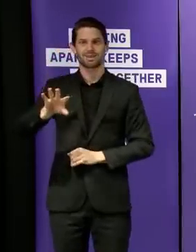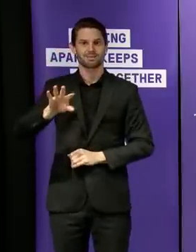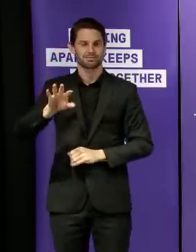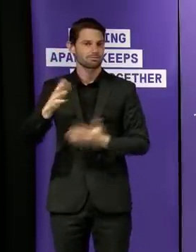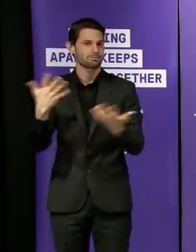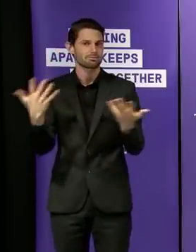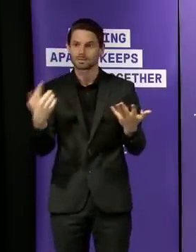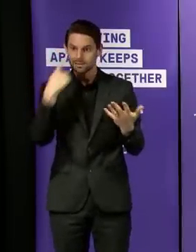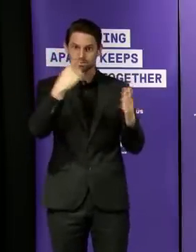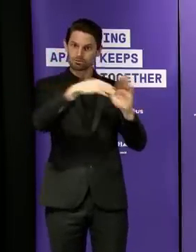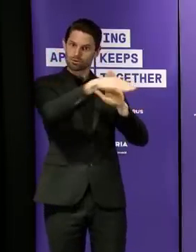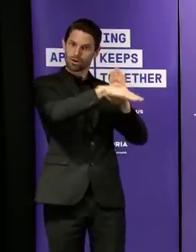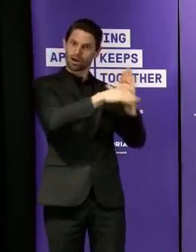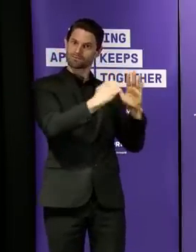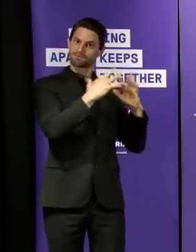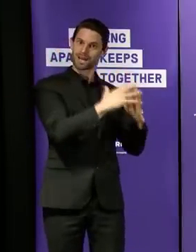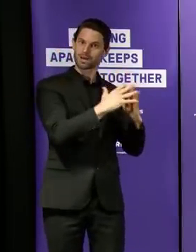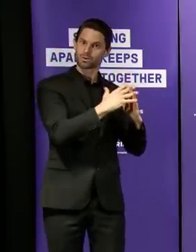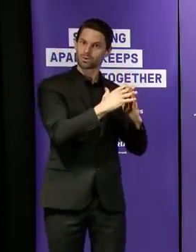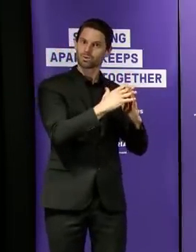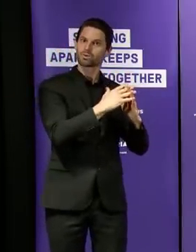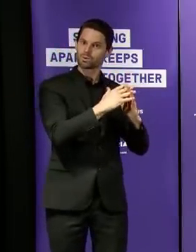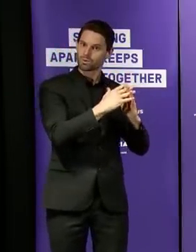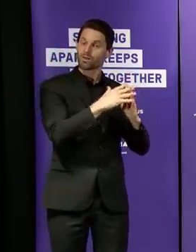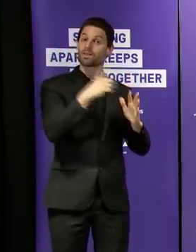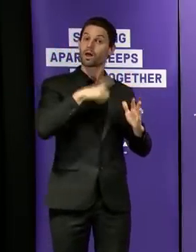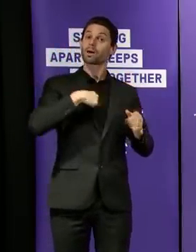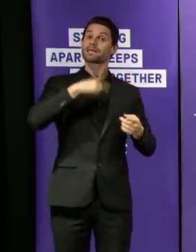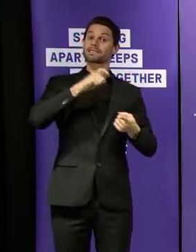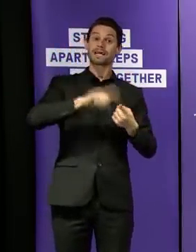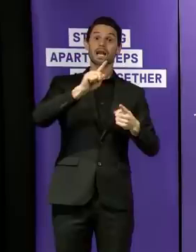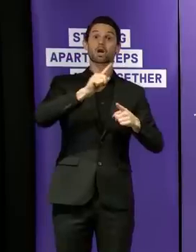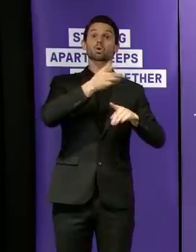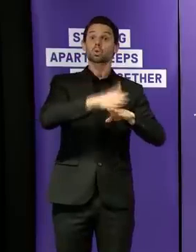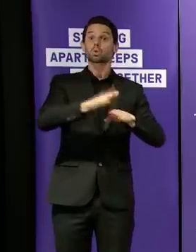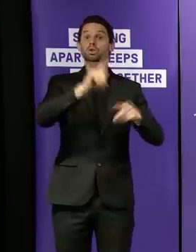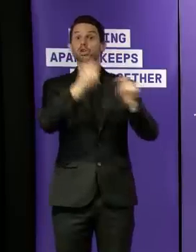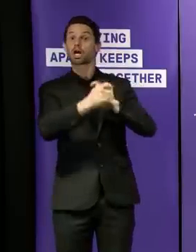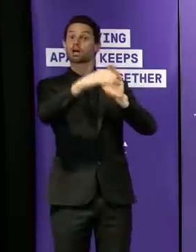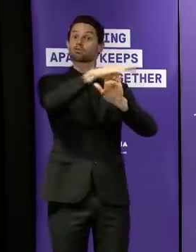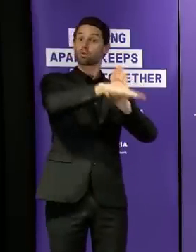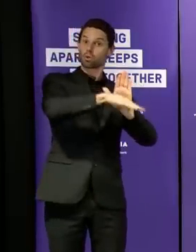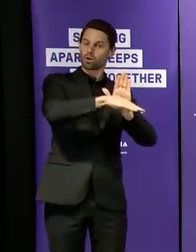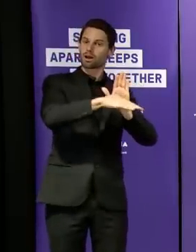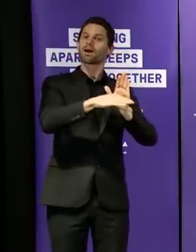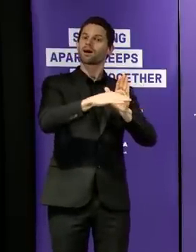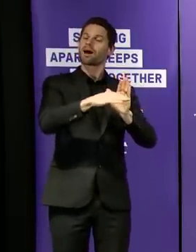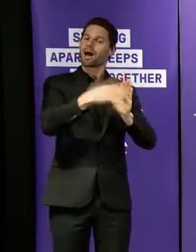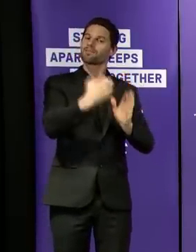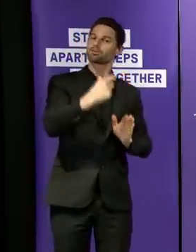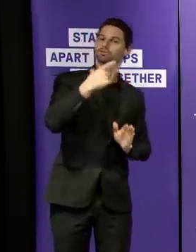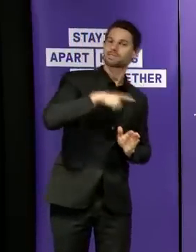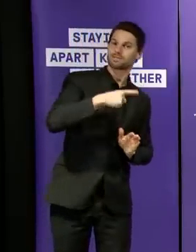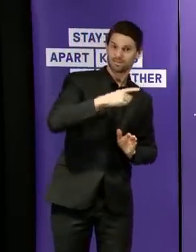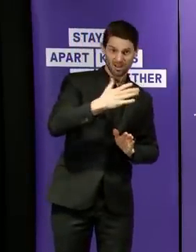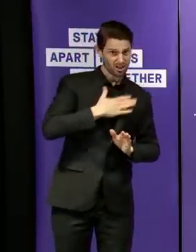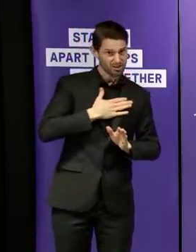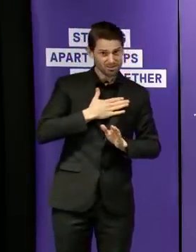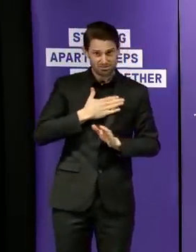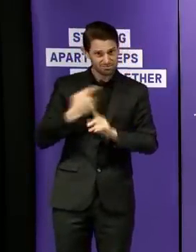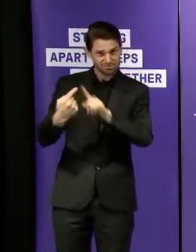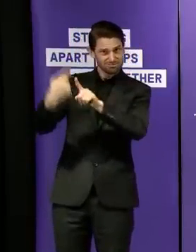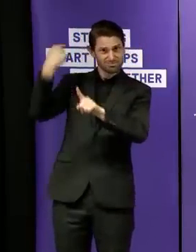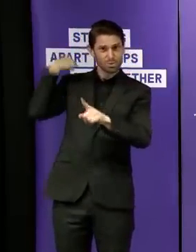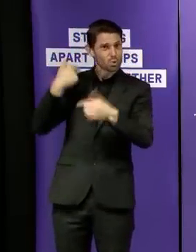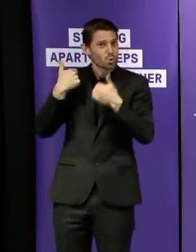severally, have delivered that, has absolutely delivered that. And just like travel to regional Victoria will be available at some point in the future